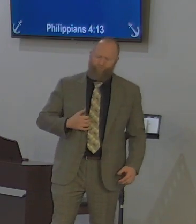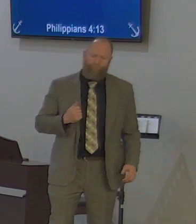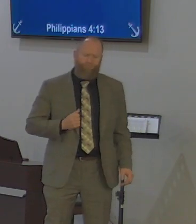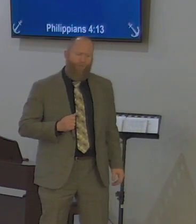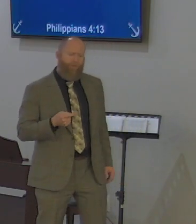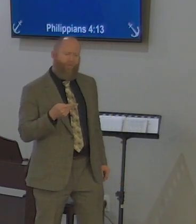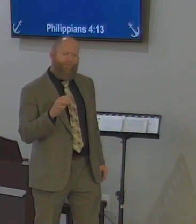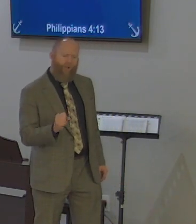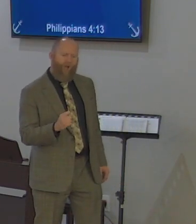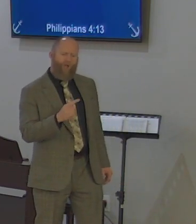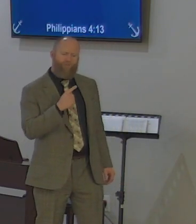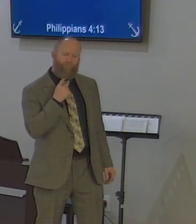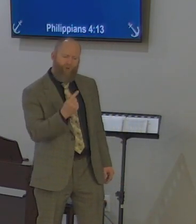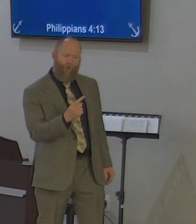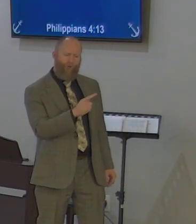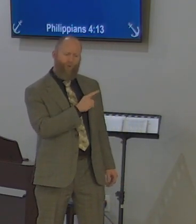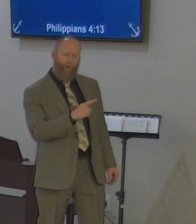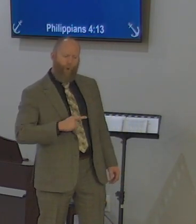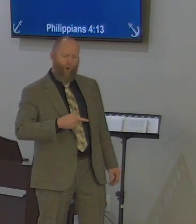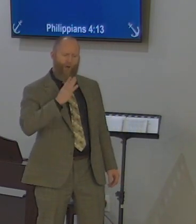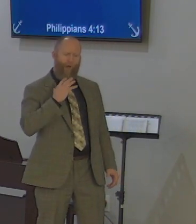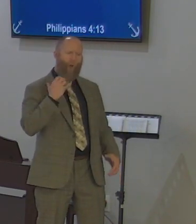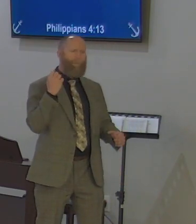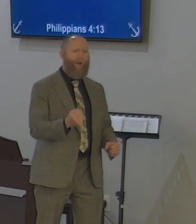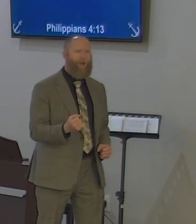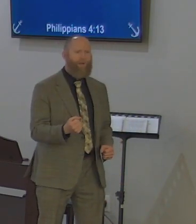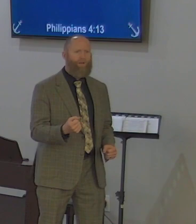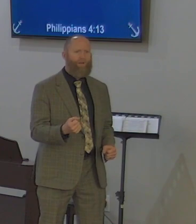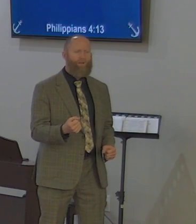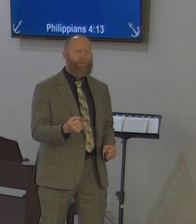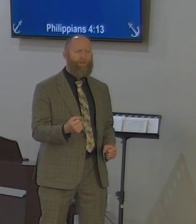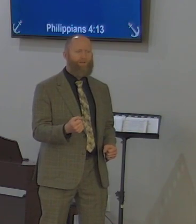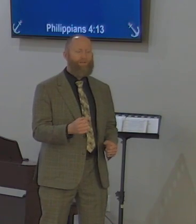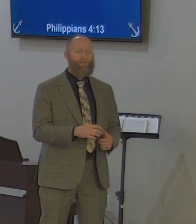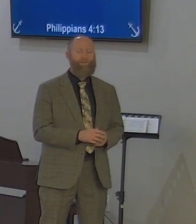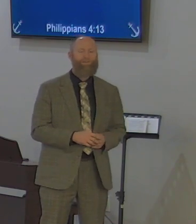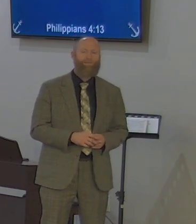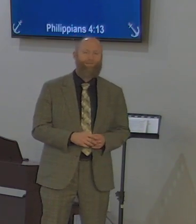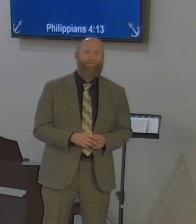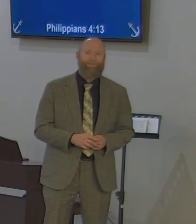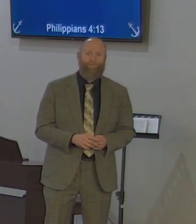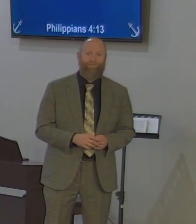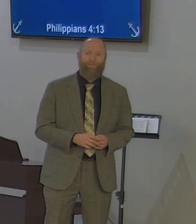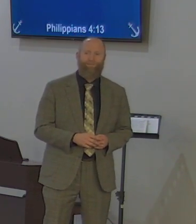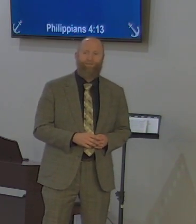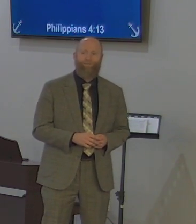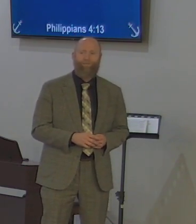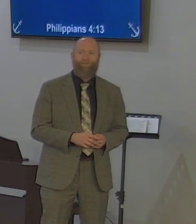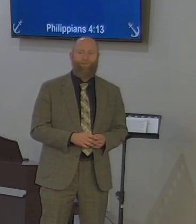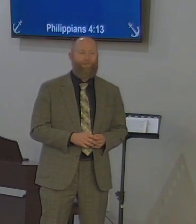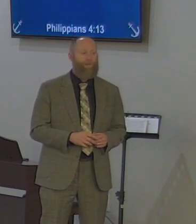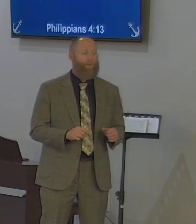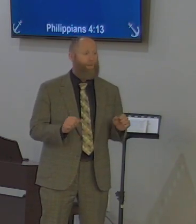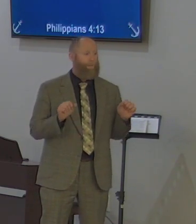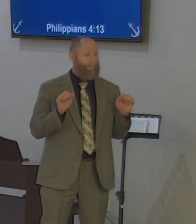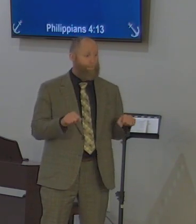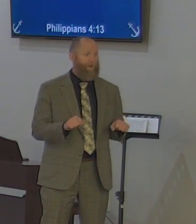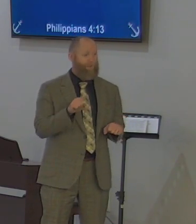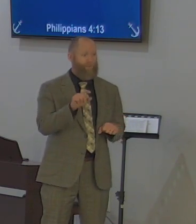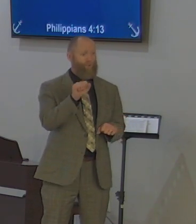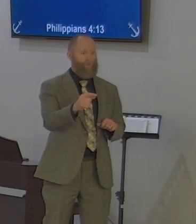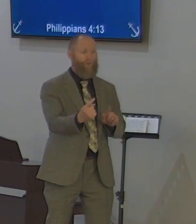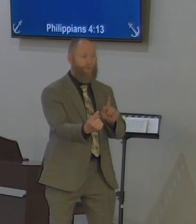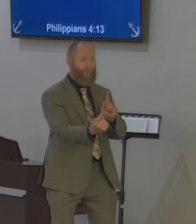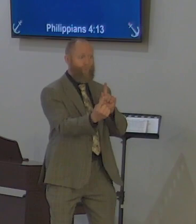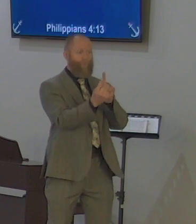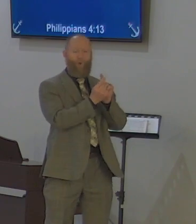"Thus saith the Lord God Almighty." Do you know it's possible you'll walk up to your pastor and ask him a question